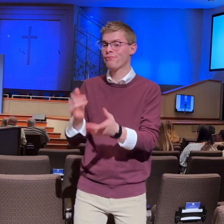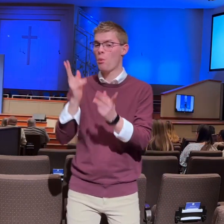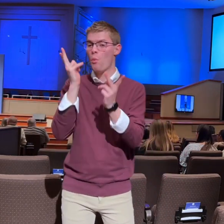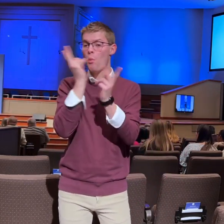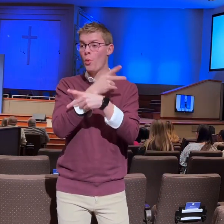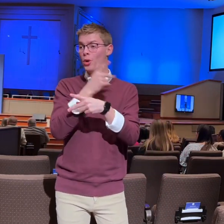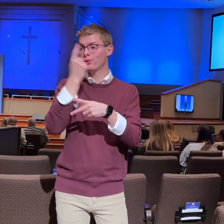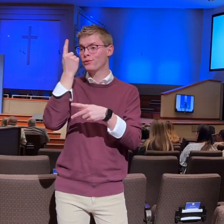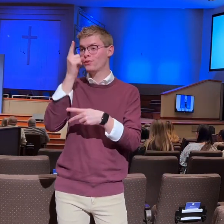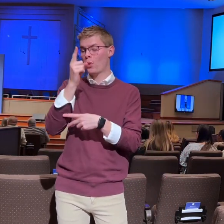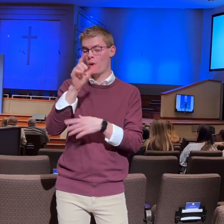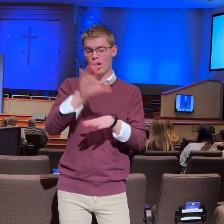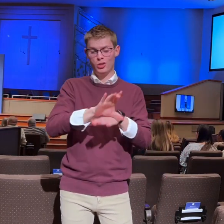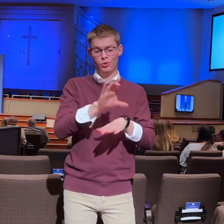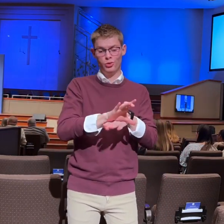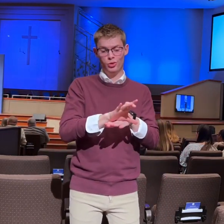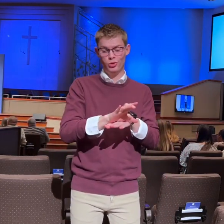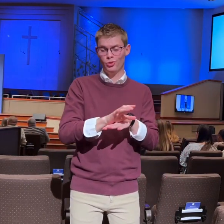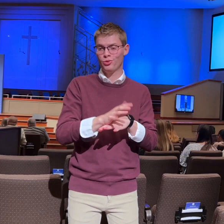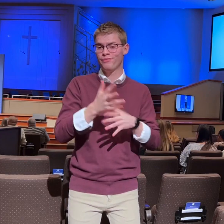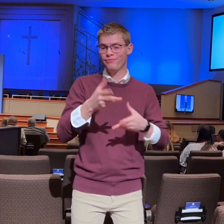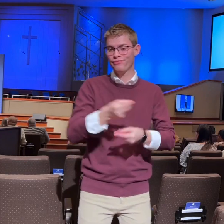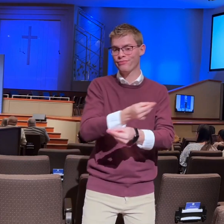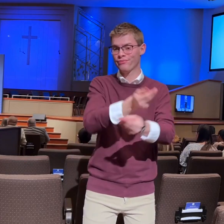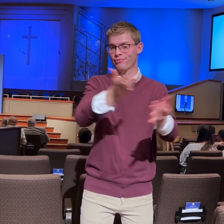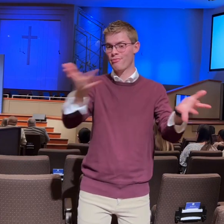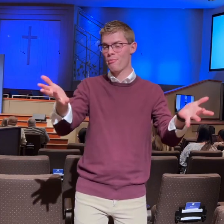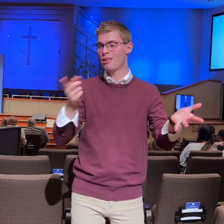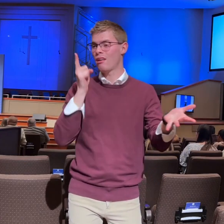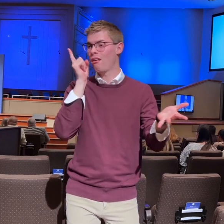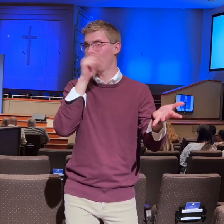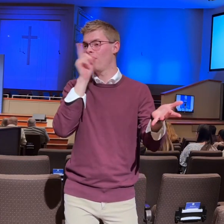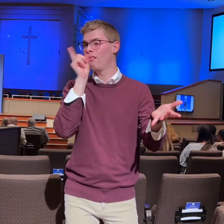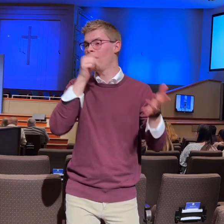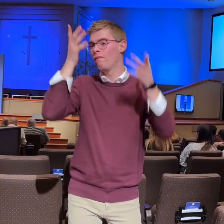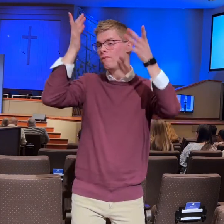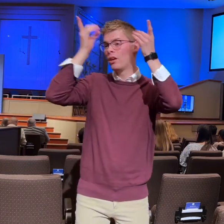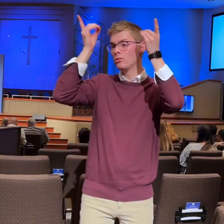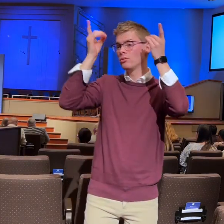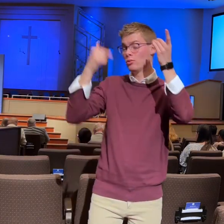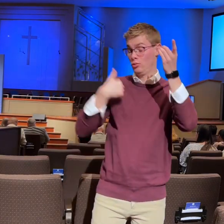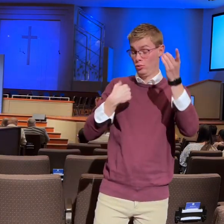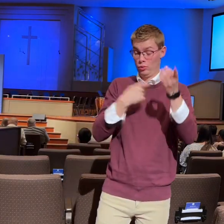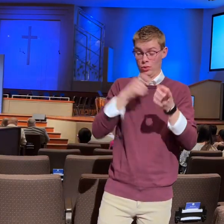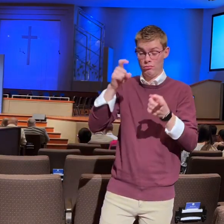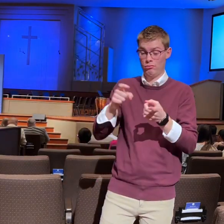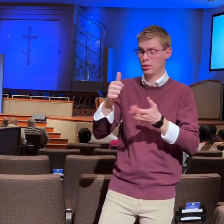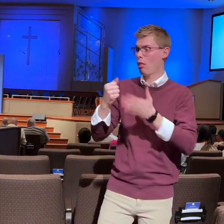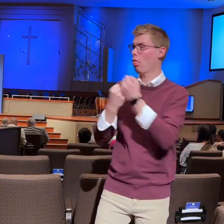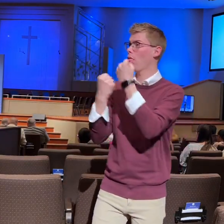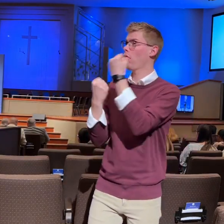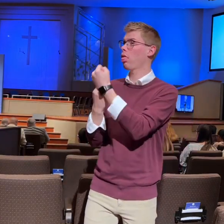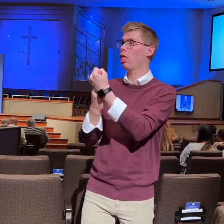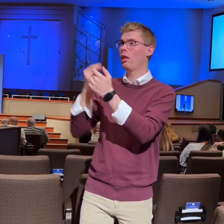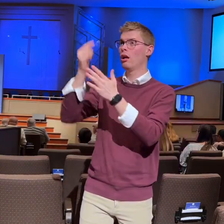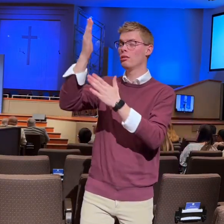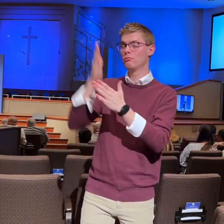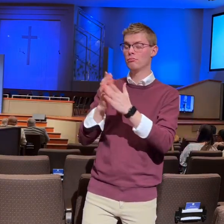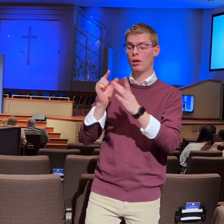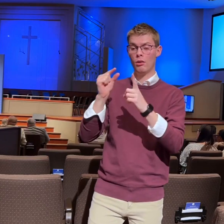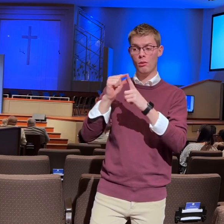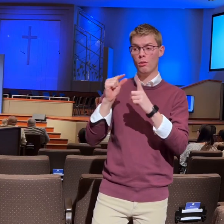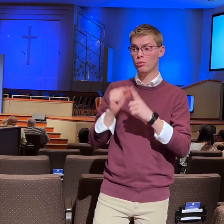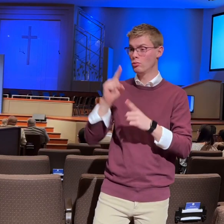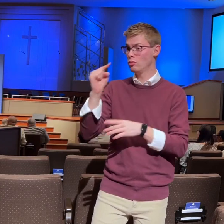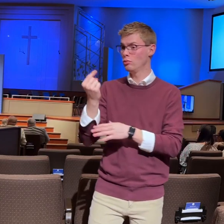to give false doctrine. We must stay true to the word of God. Now the church has always had to fight false